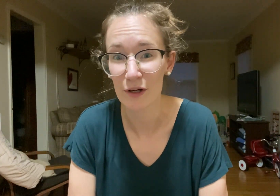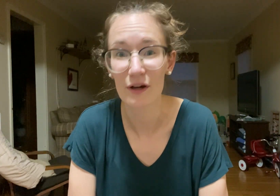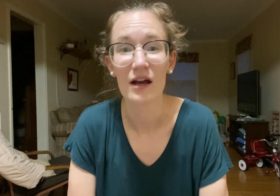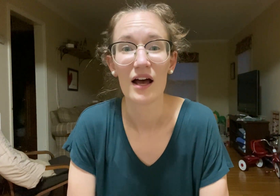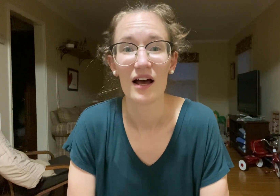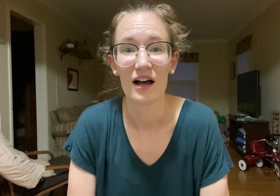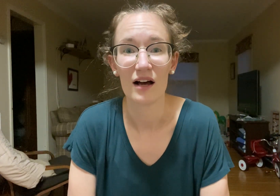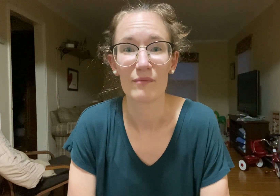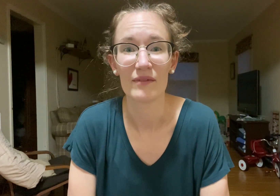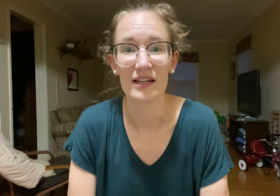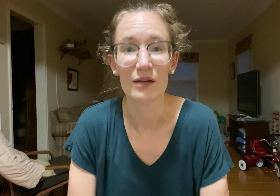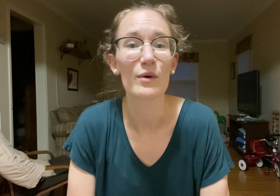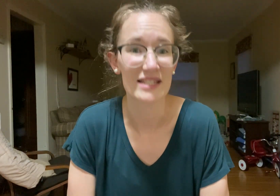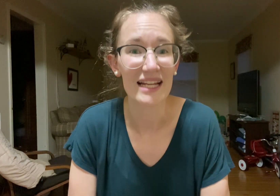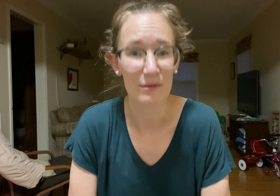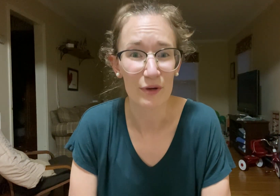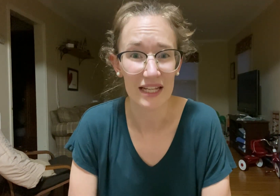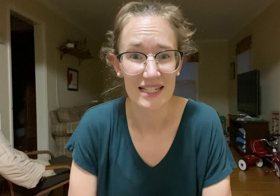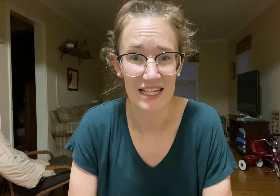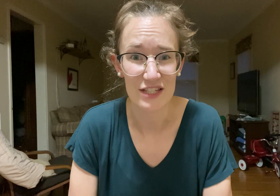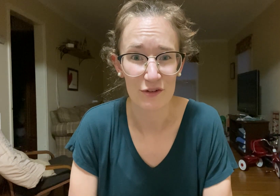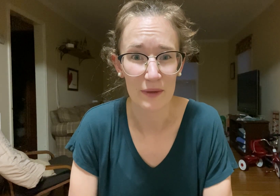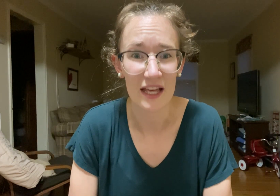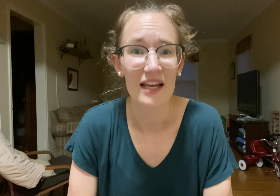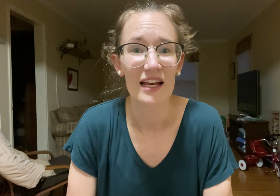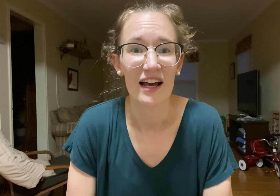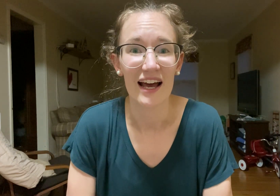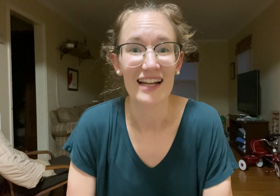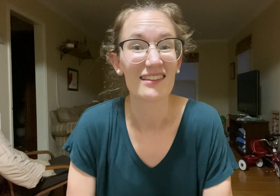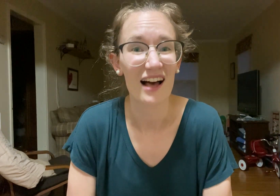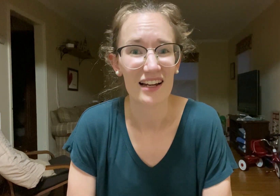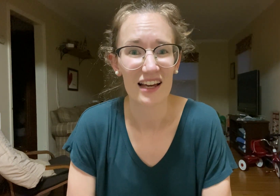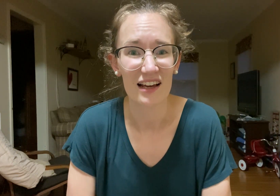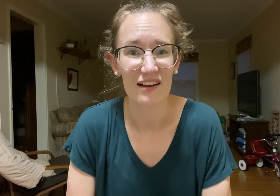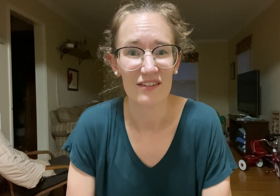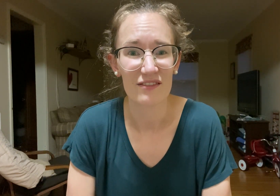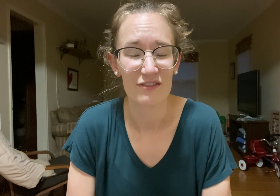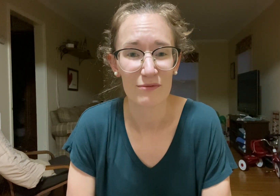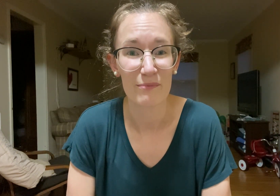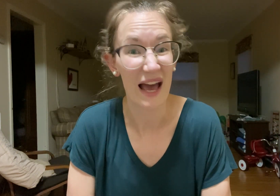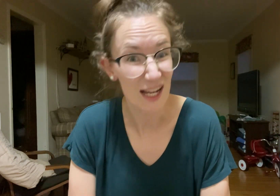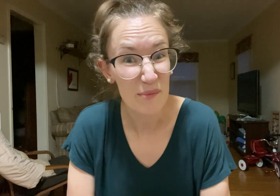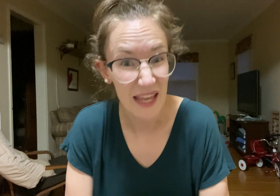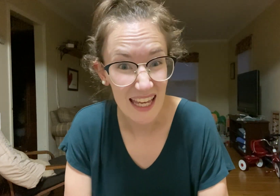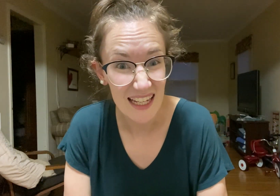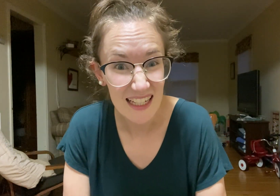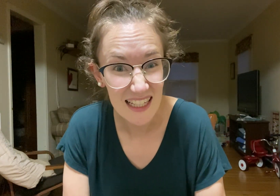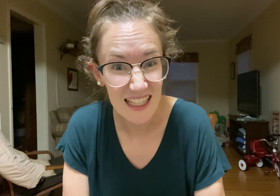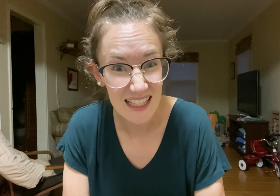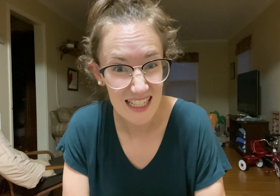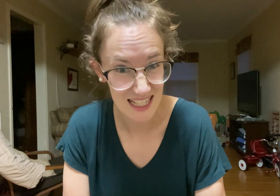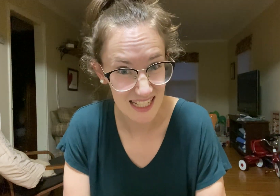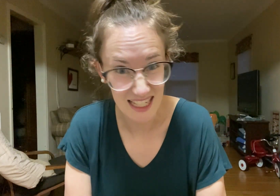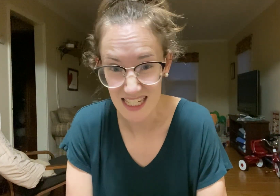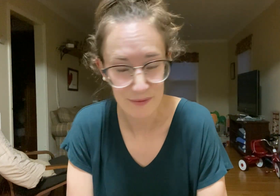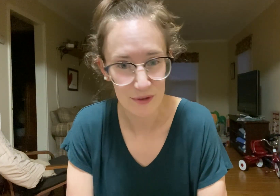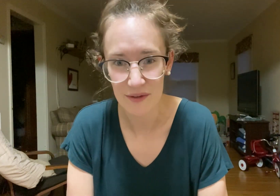labor, it was getting pretty intense for me. I had a lot of back pain this second time around that I